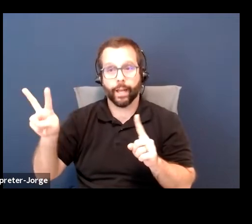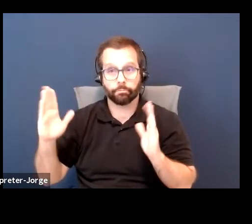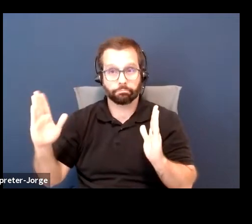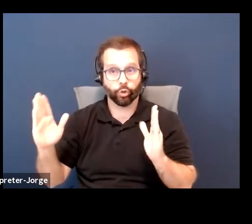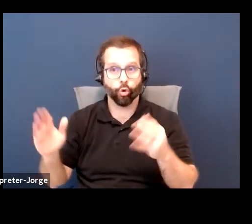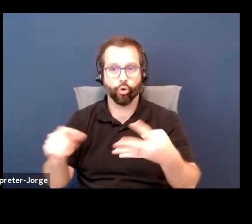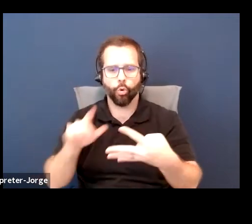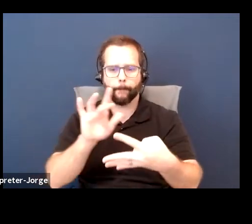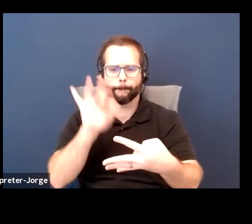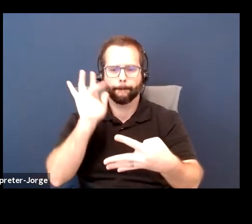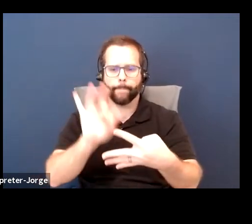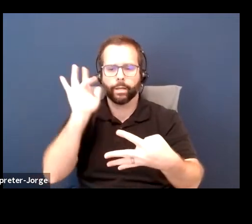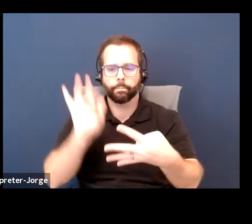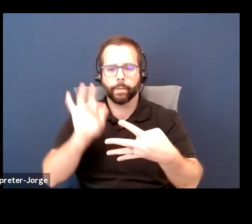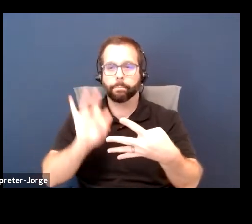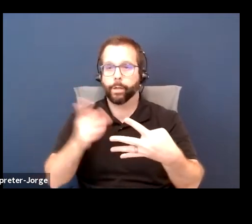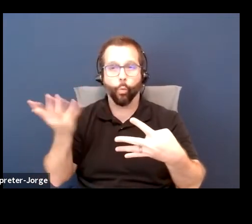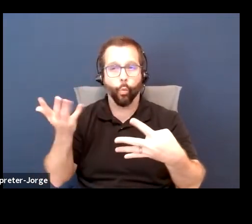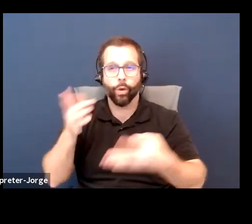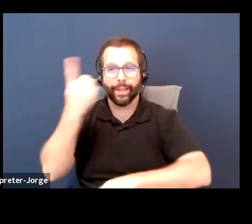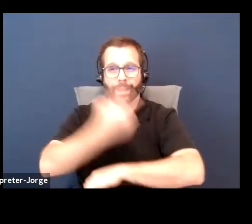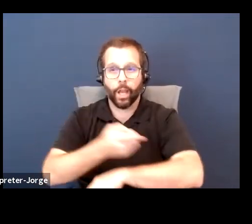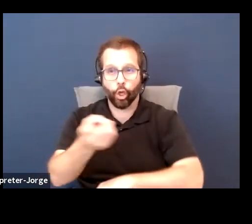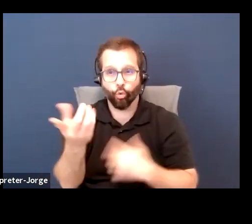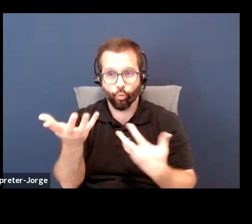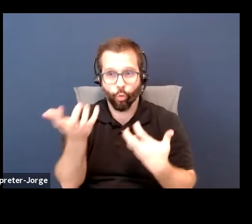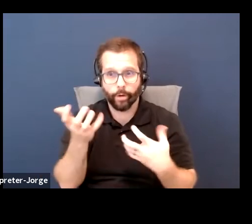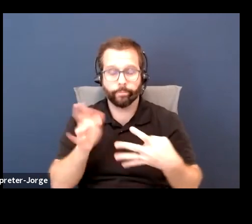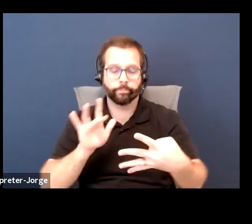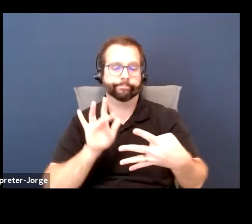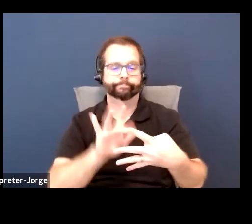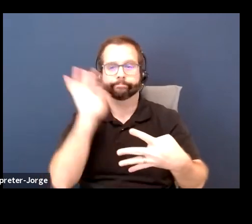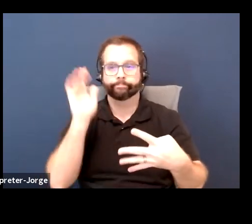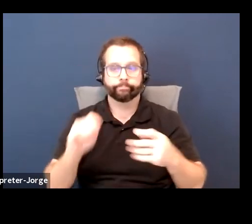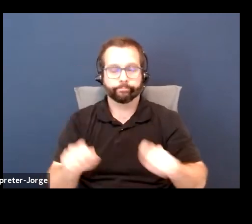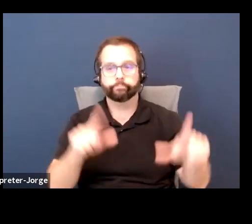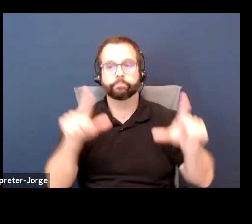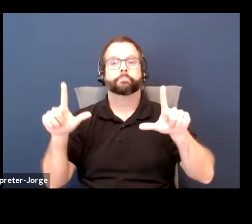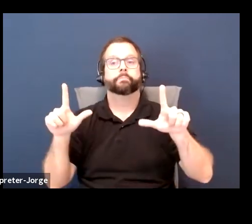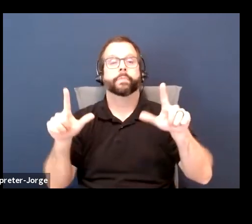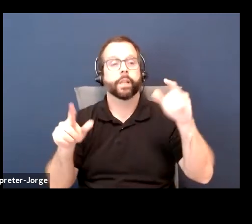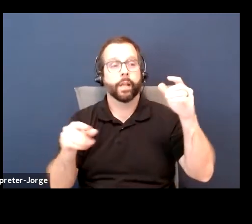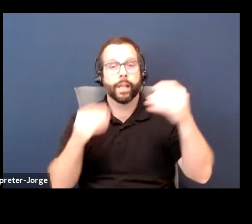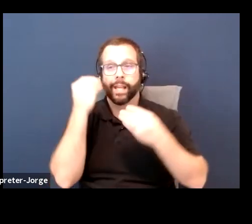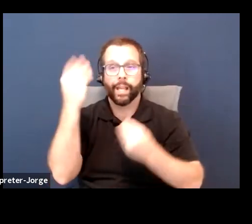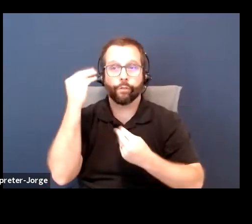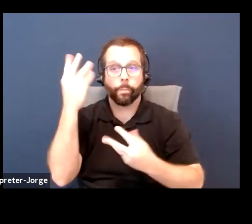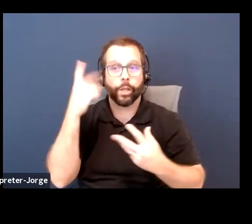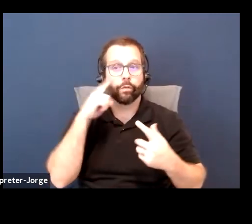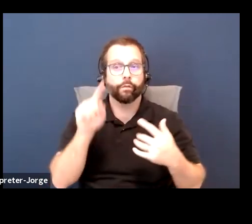the day you would like. And it will have information for all of the week's